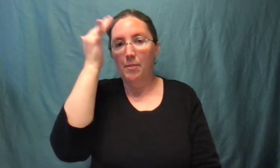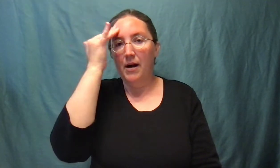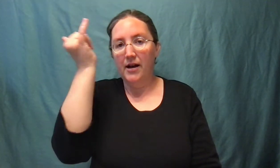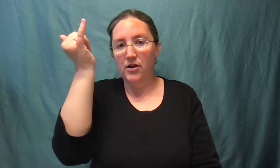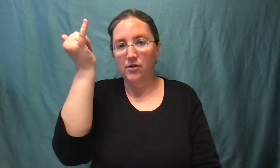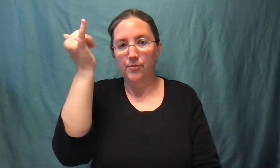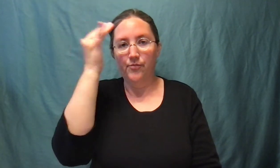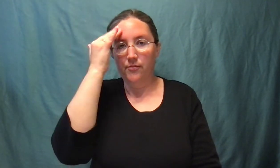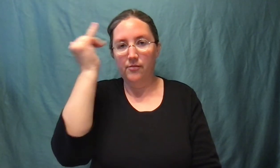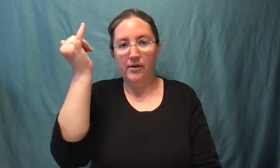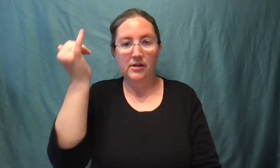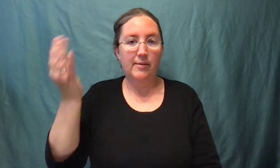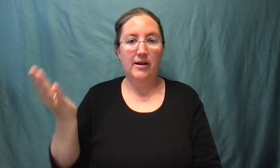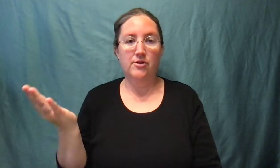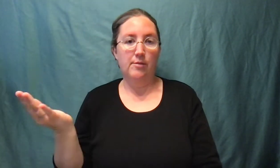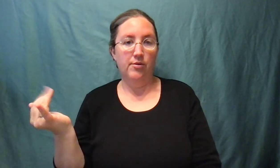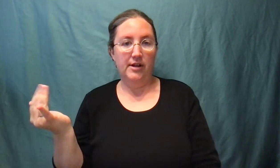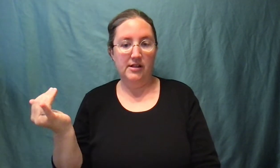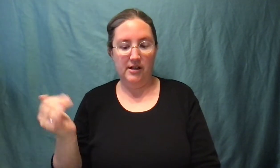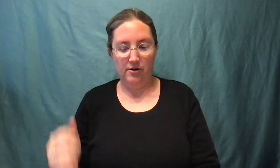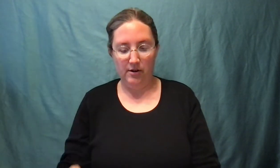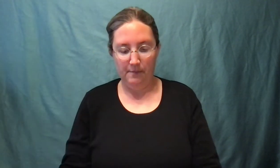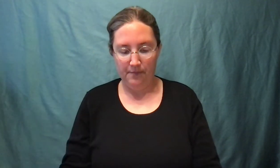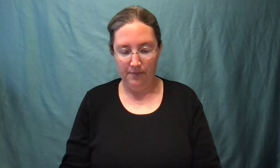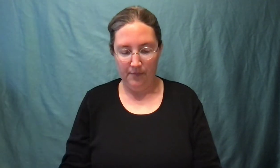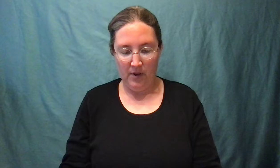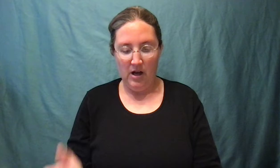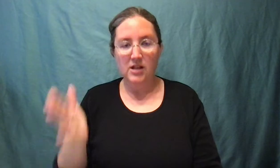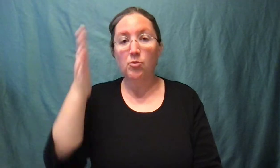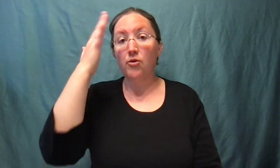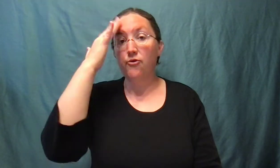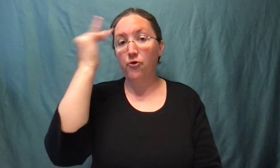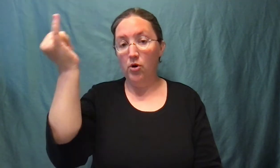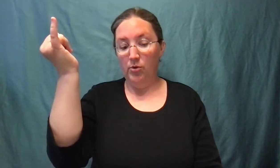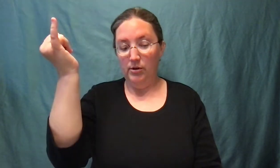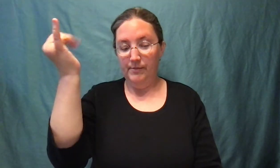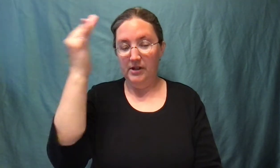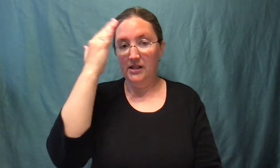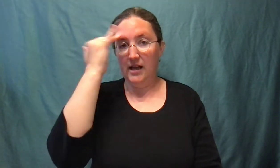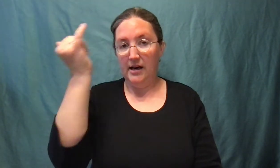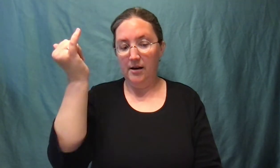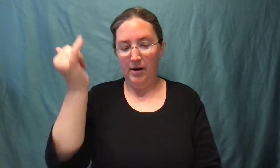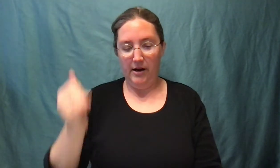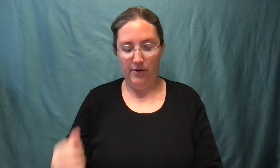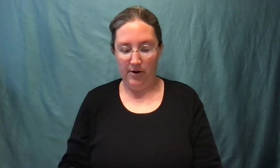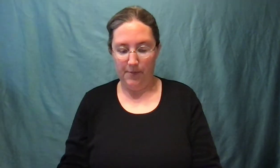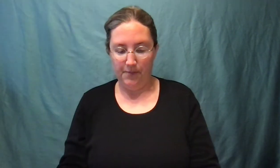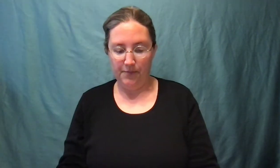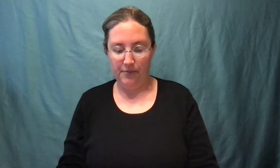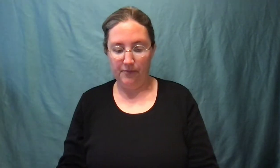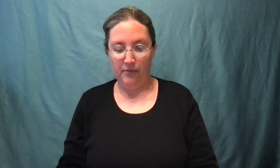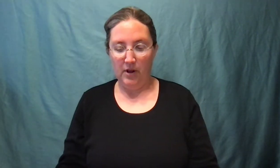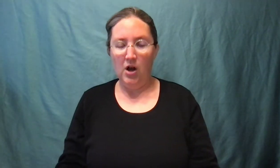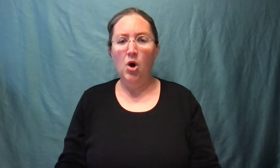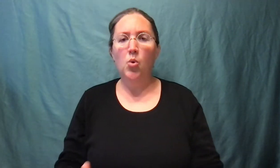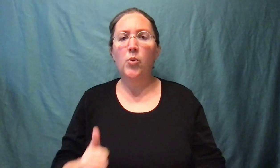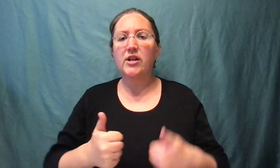by your temple necessarily. It's more formal to sign it up higher though.